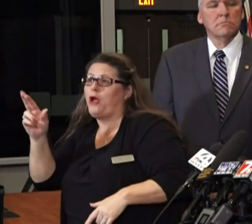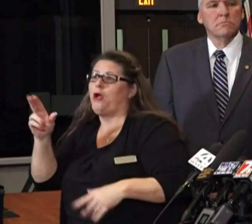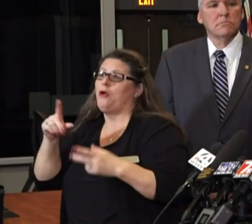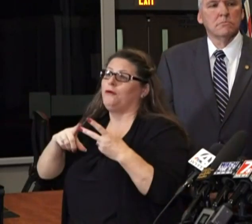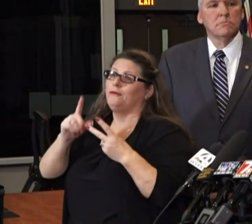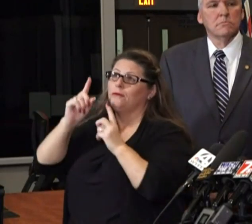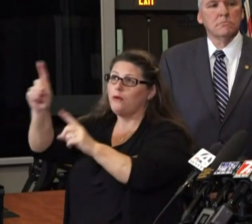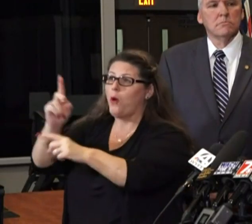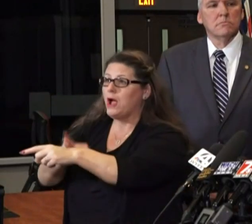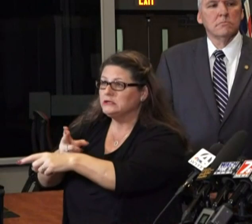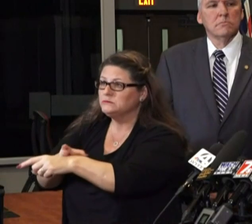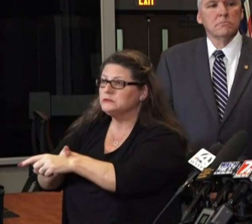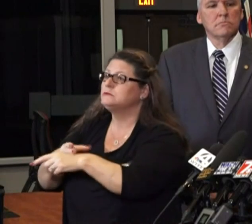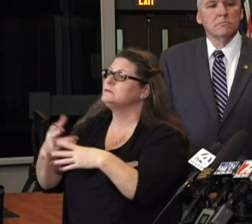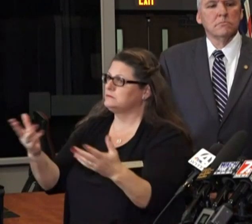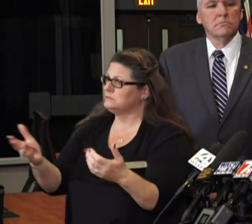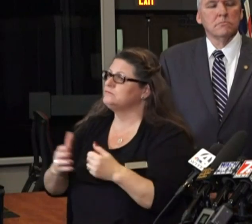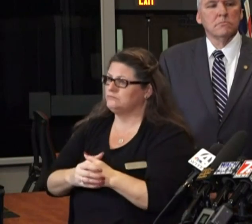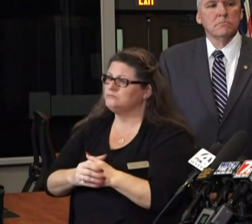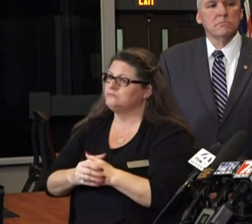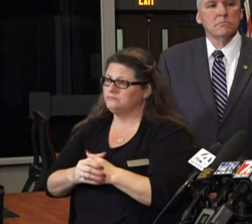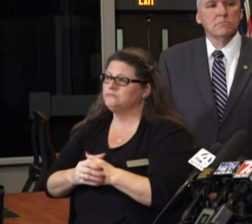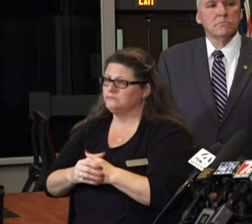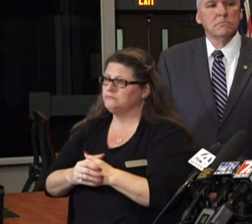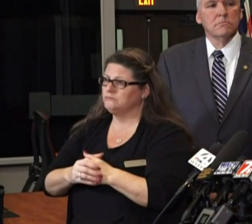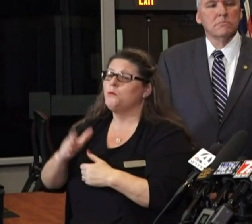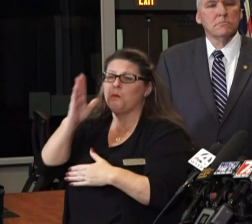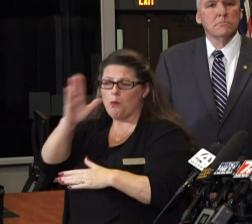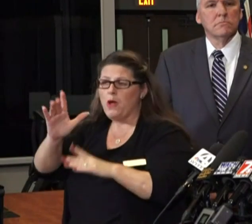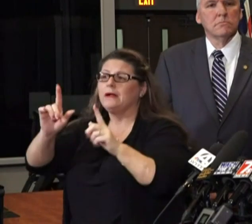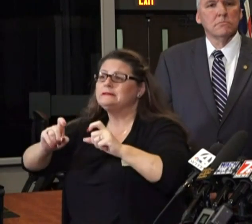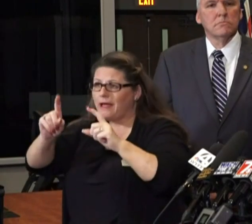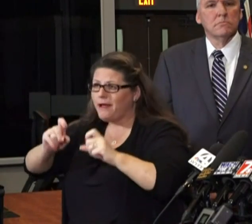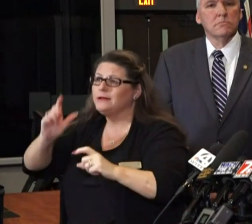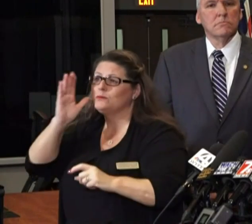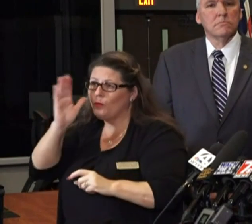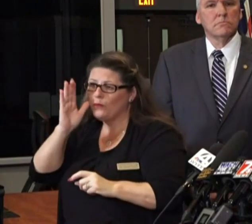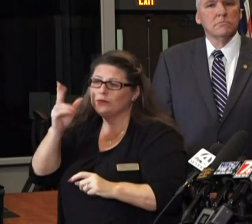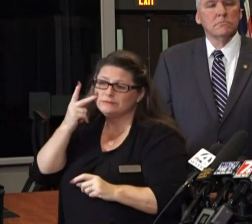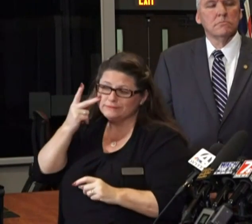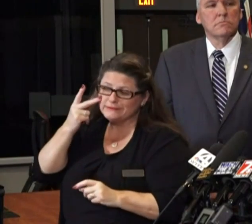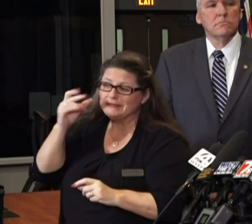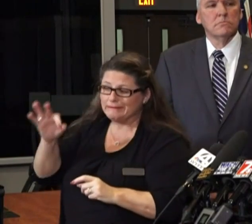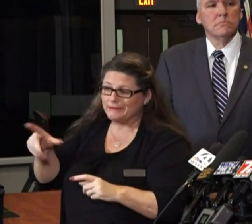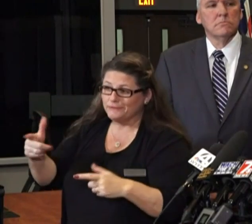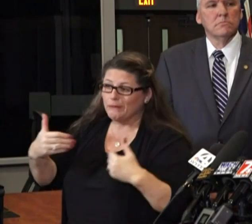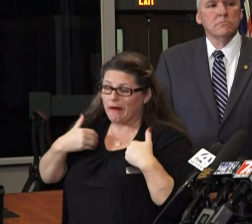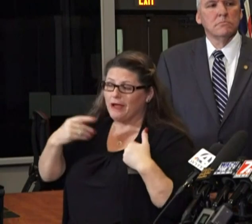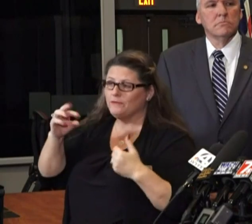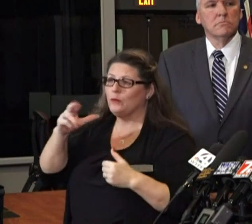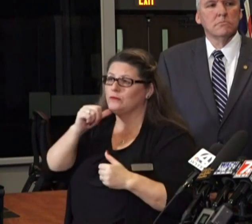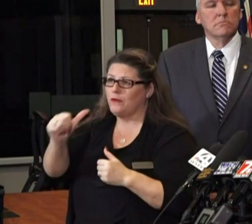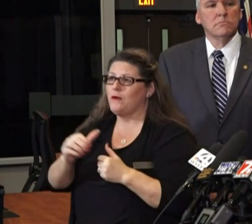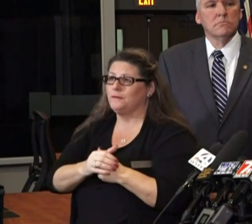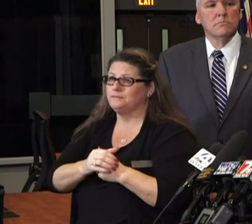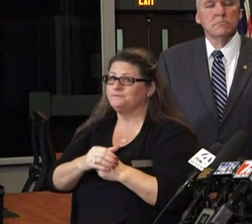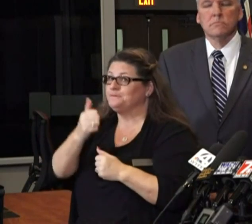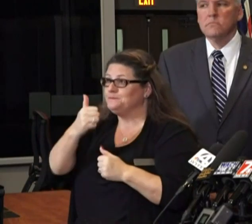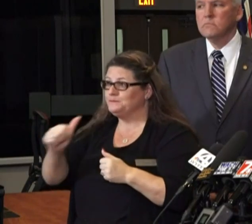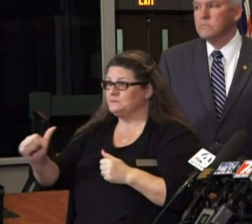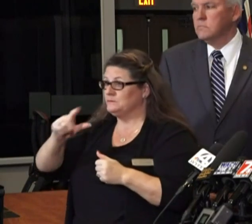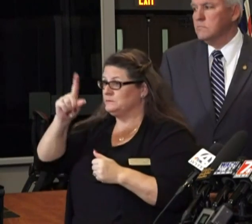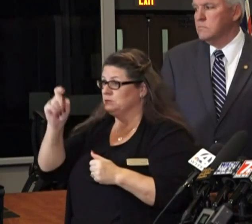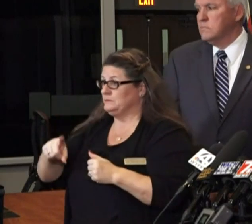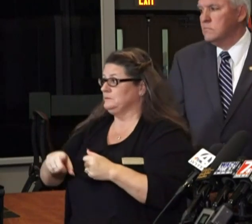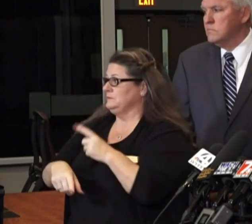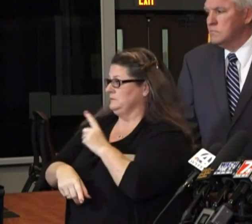hospital and will be tested as they were. So are there any questions for